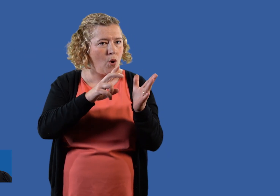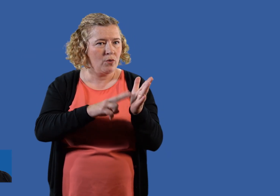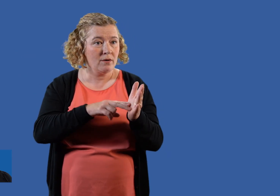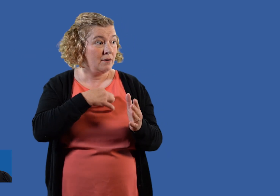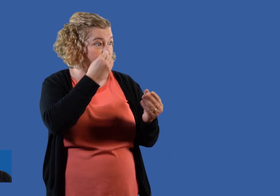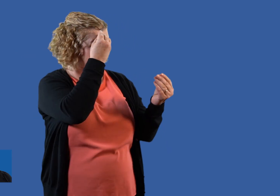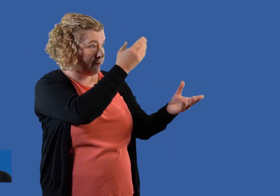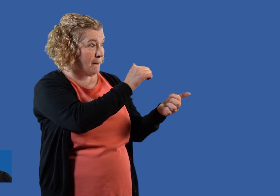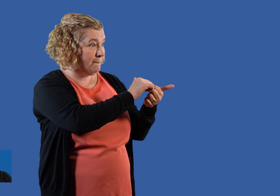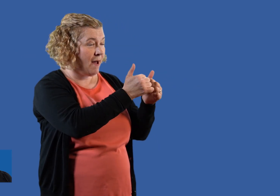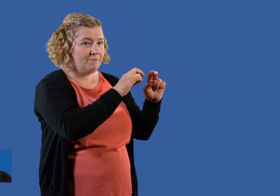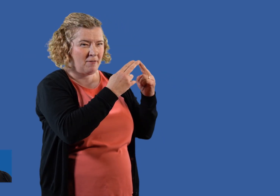or their family.